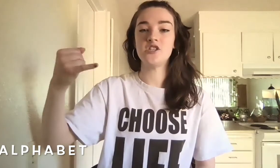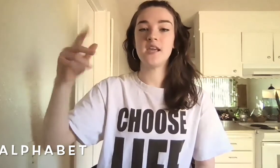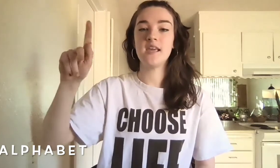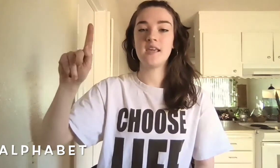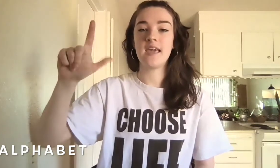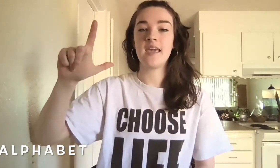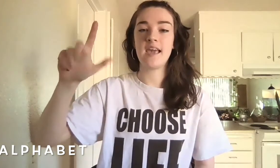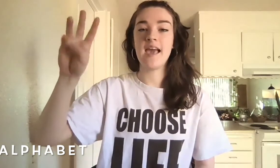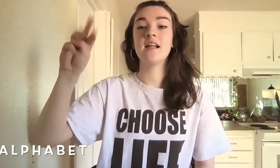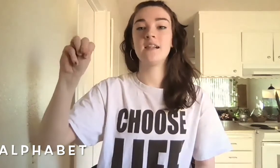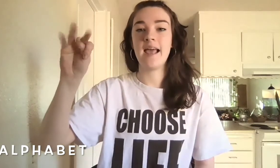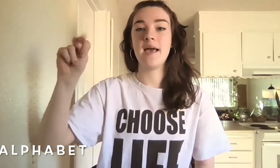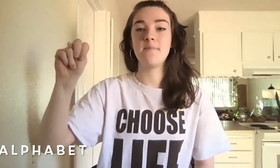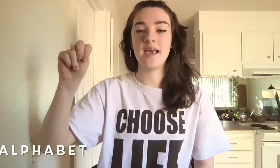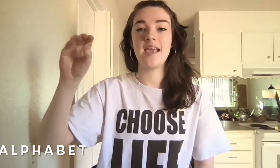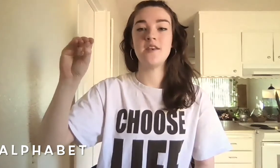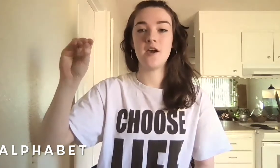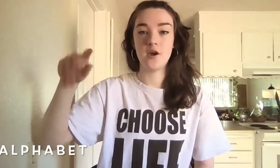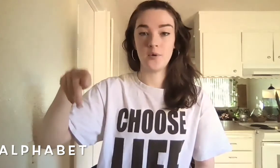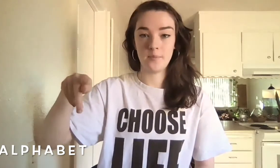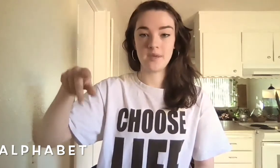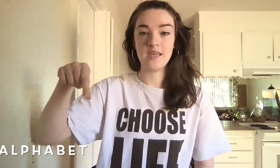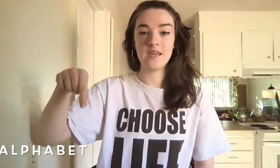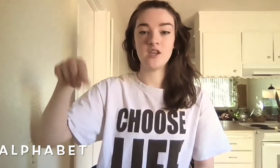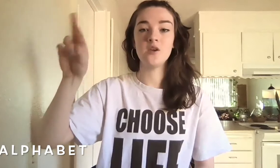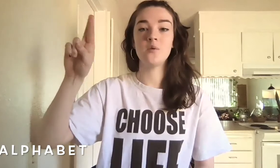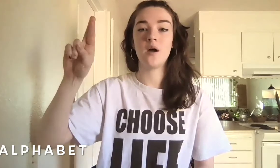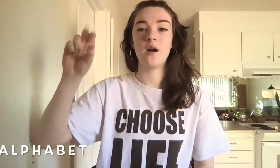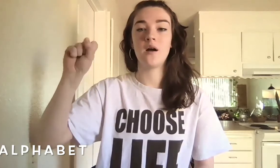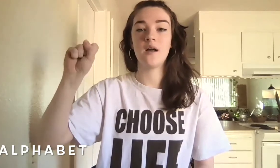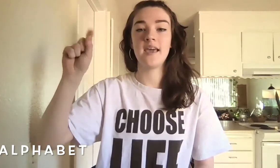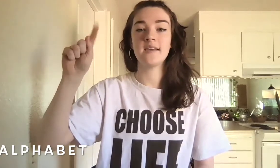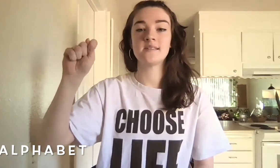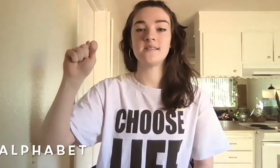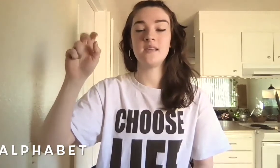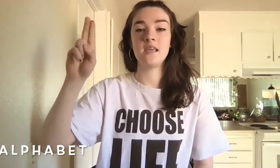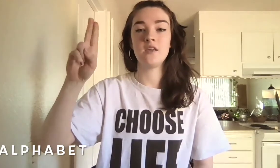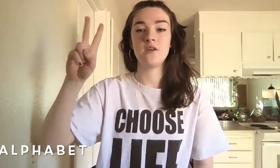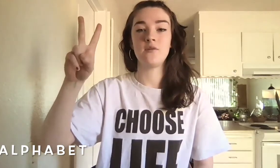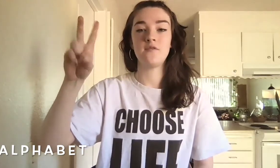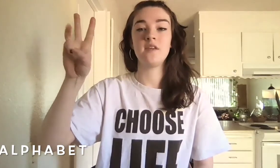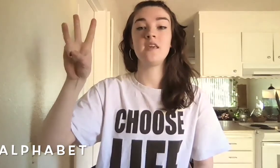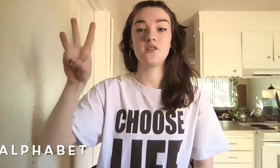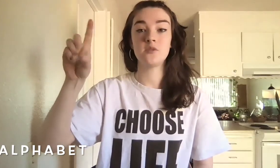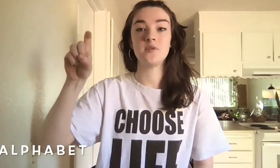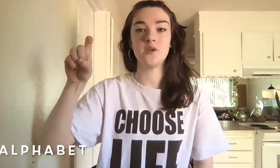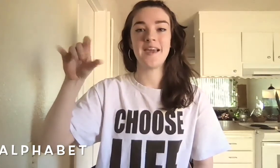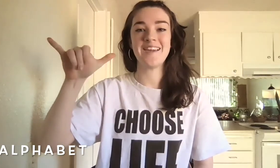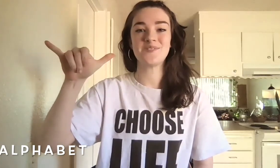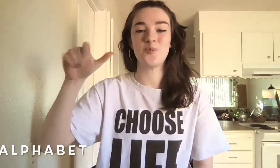J, K, L, M, N, O, P, Q, R, S, T, U, V, W, X, Y,